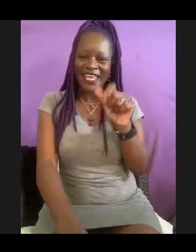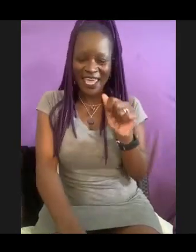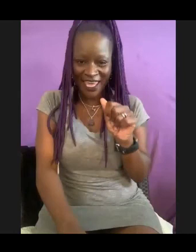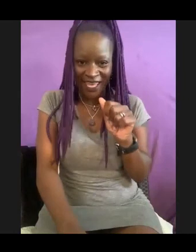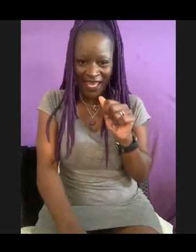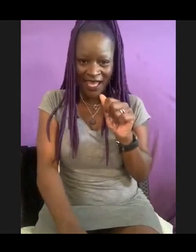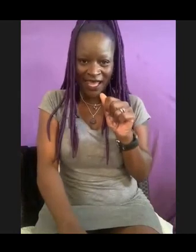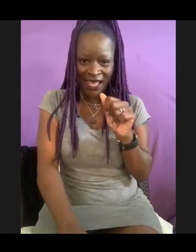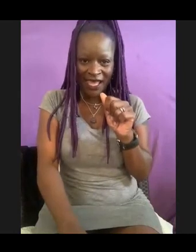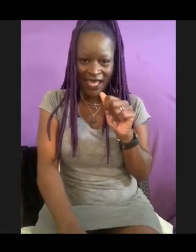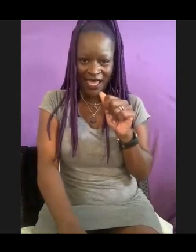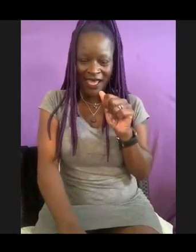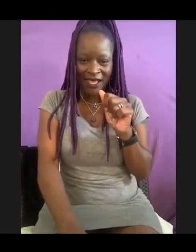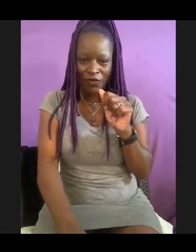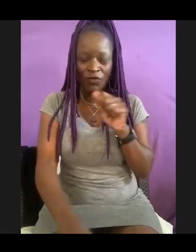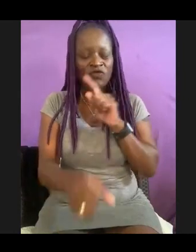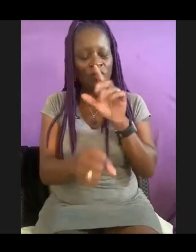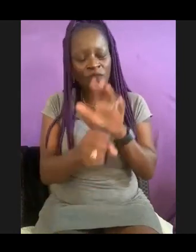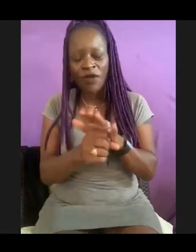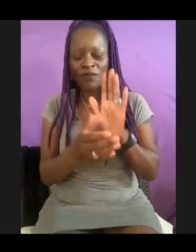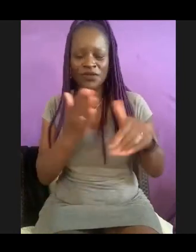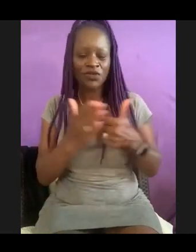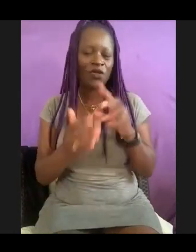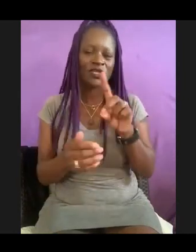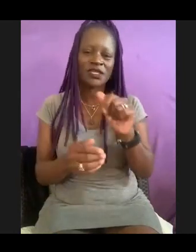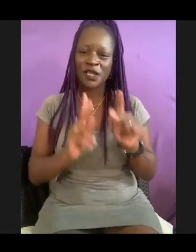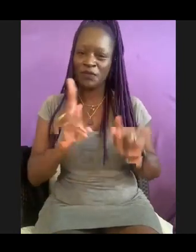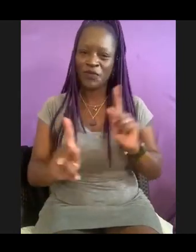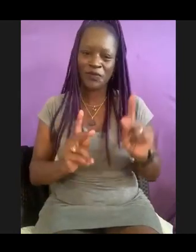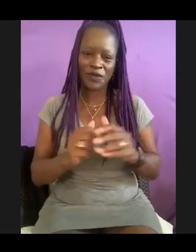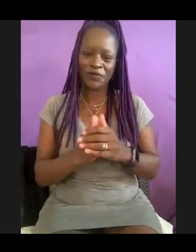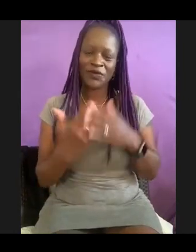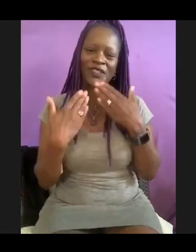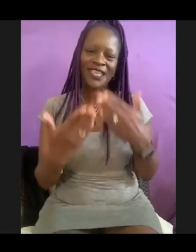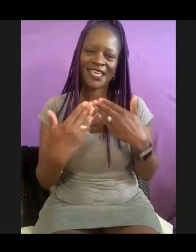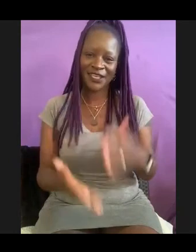all disabled people. Thank you.